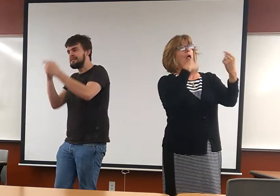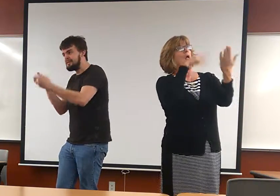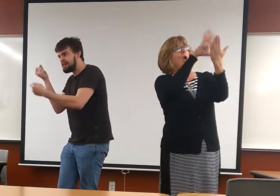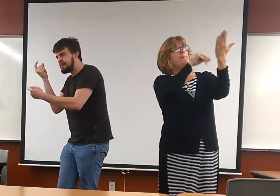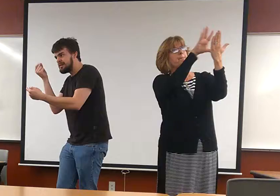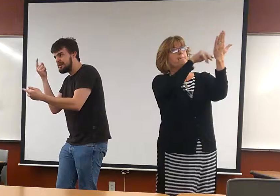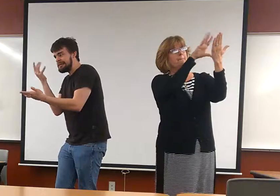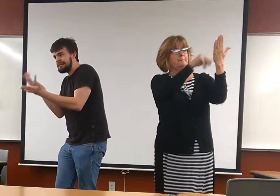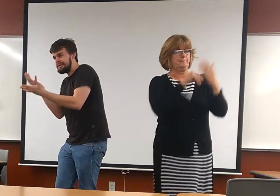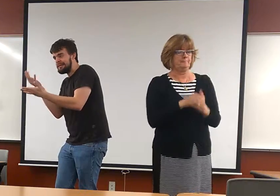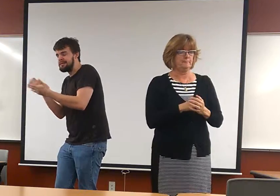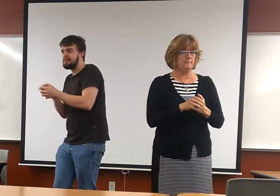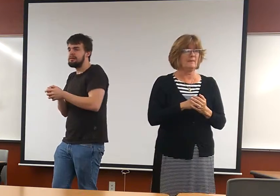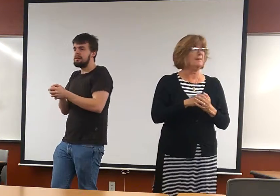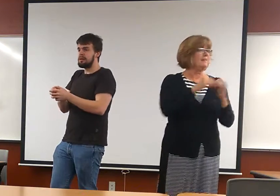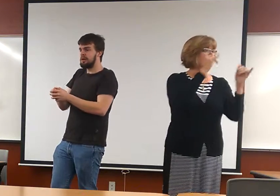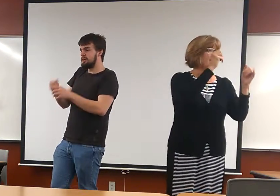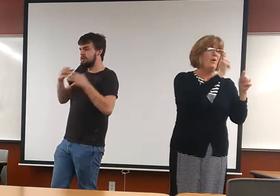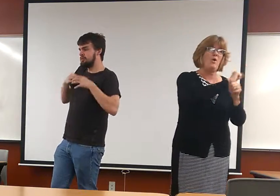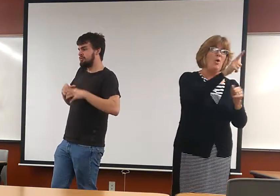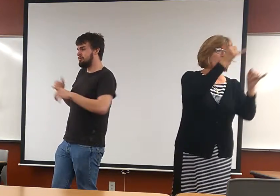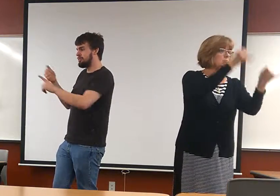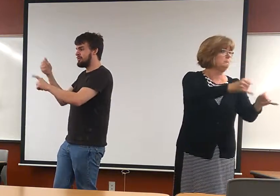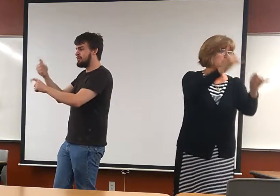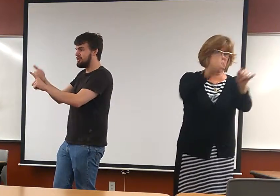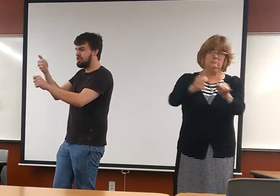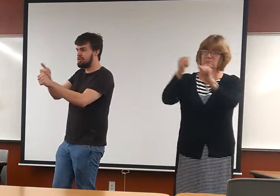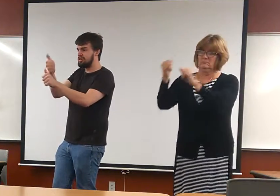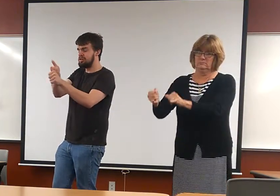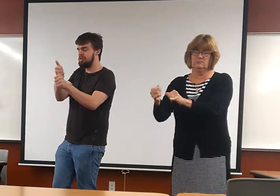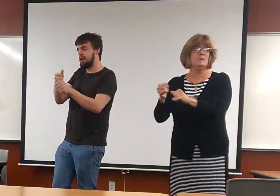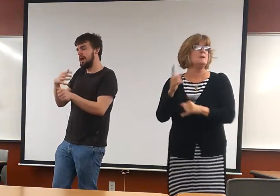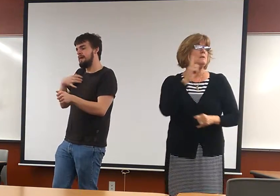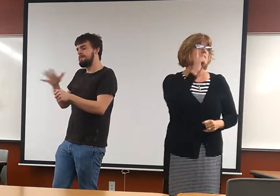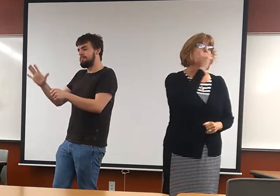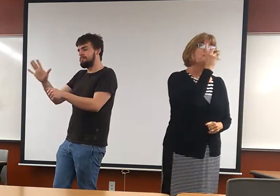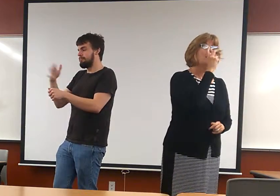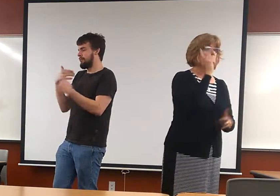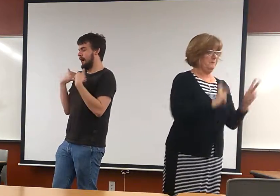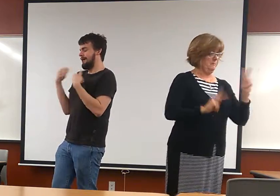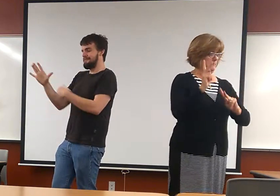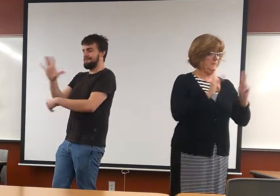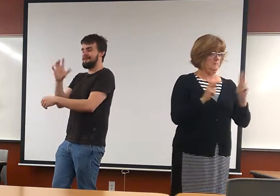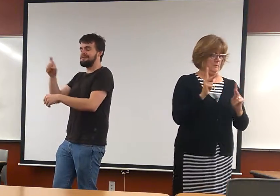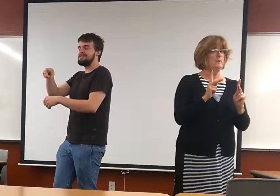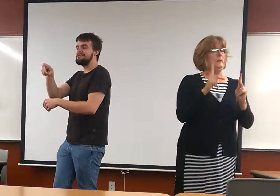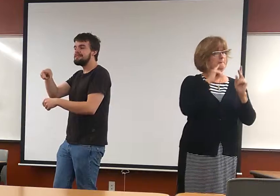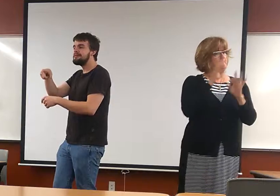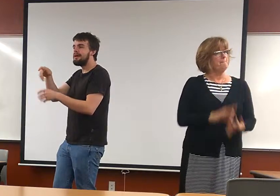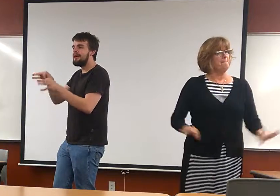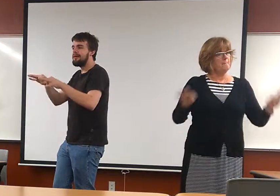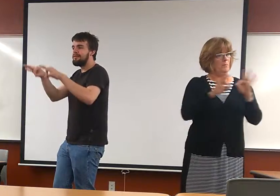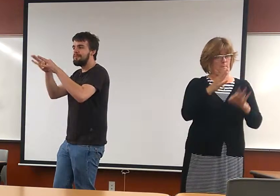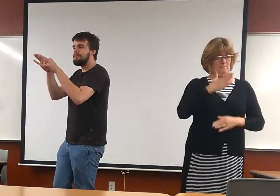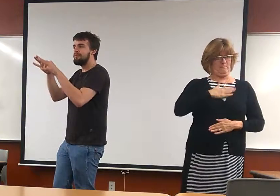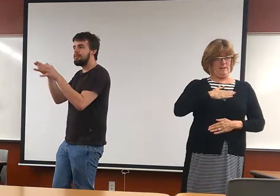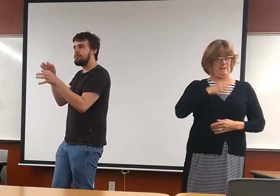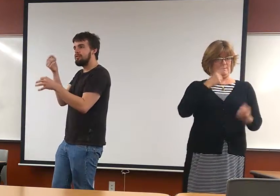consumer will have their own needs, and as interpreters, especially for deafblind consumers, it is important to adjust your signing style for the